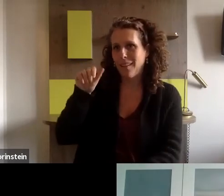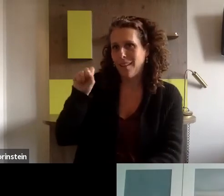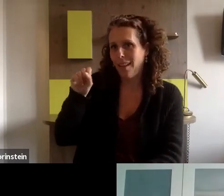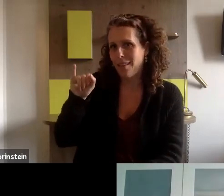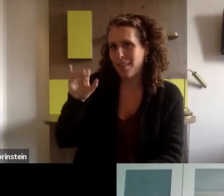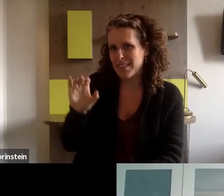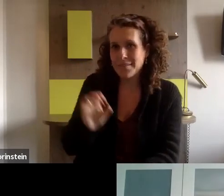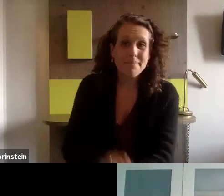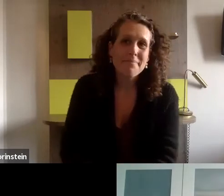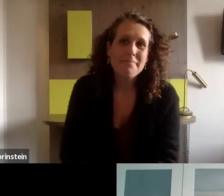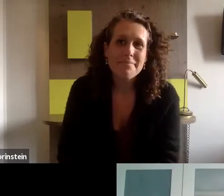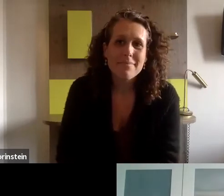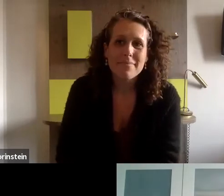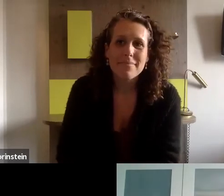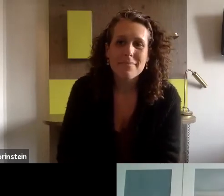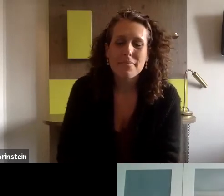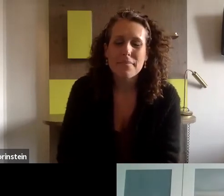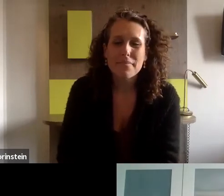good.